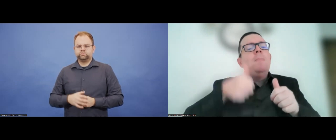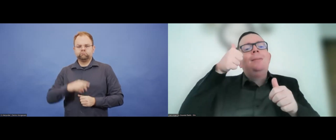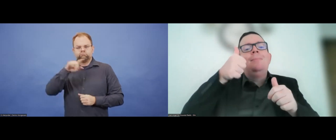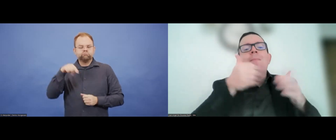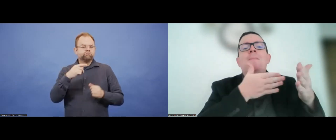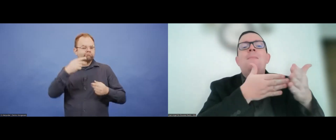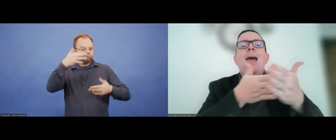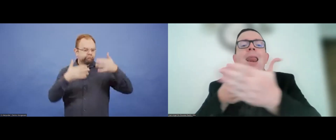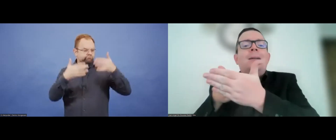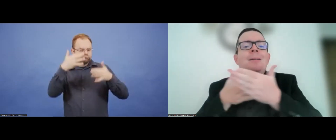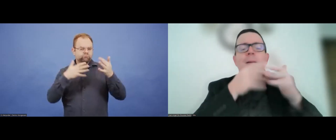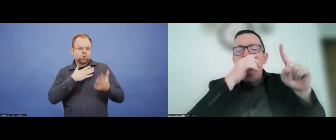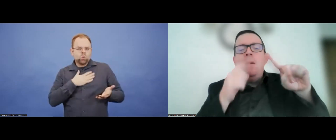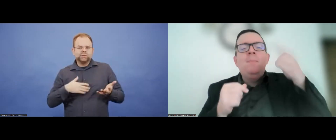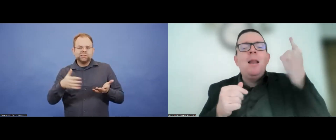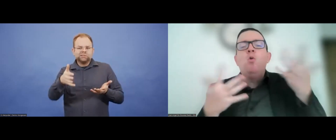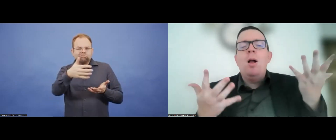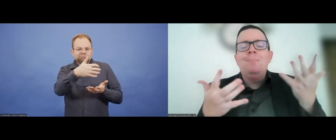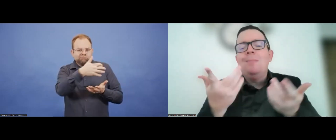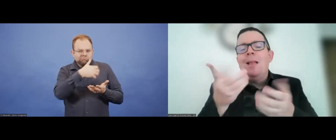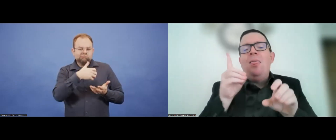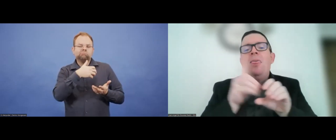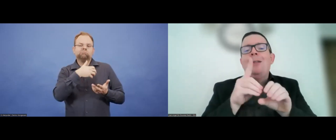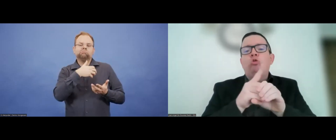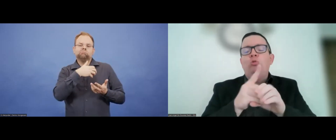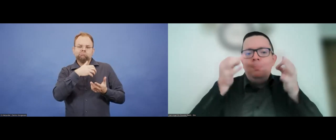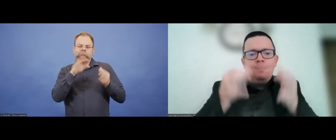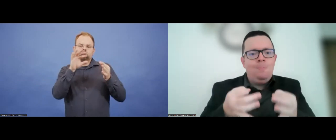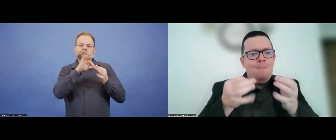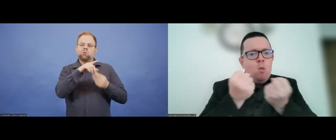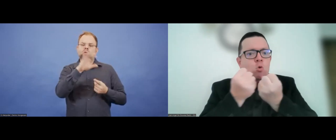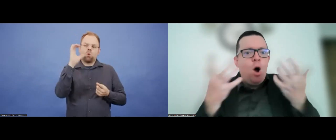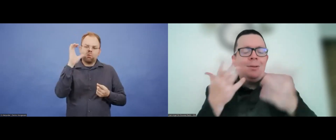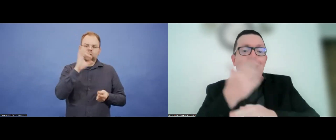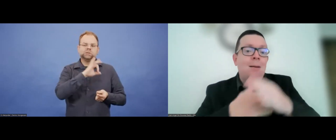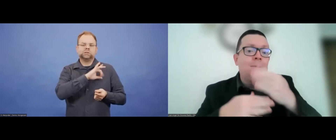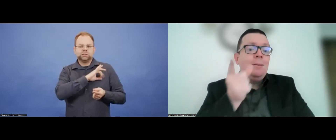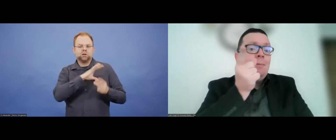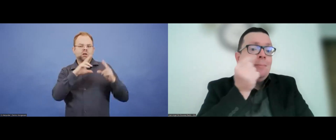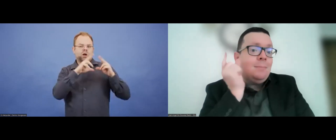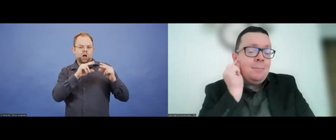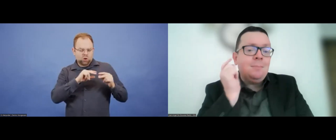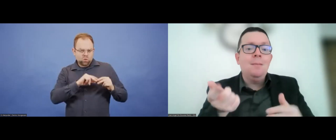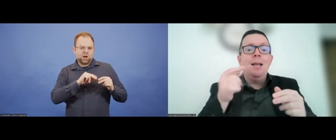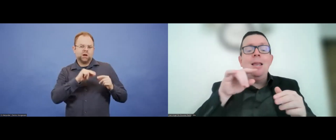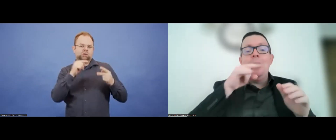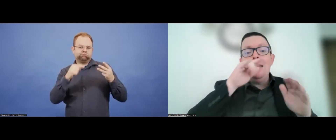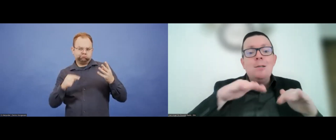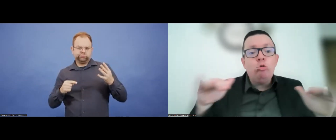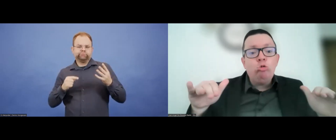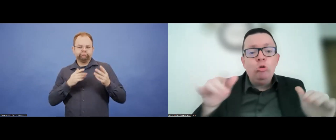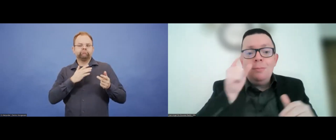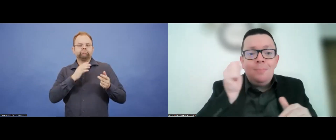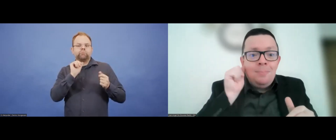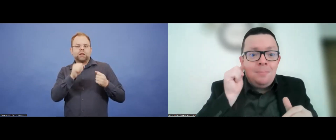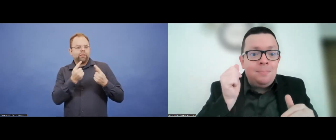And so that we could talk with other members and see other data about that